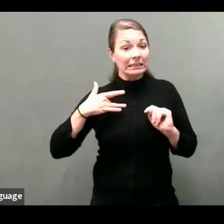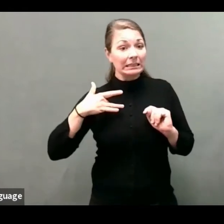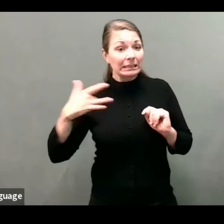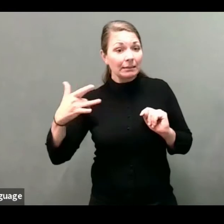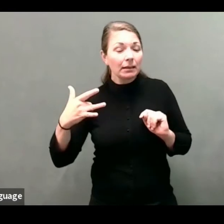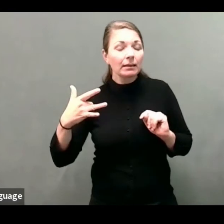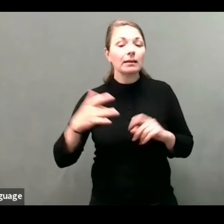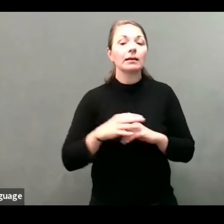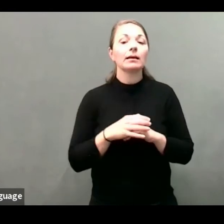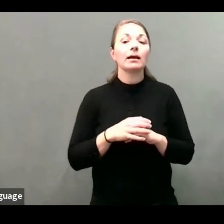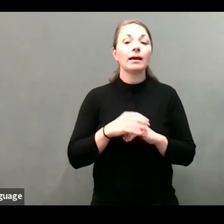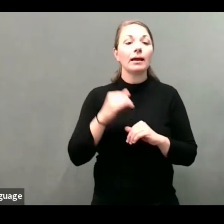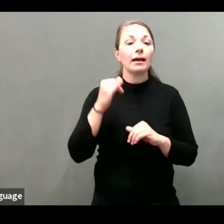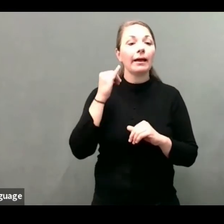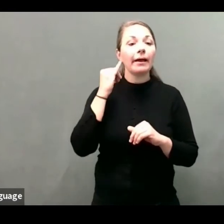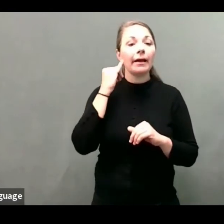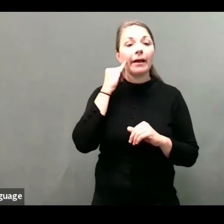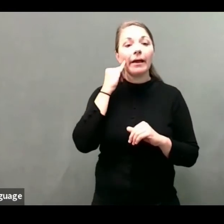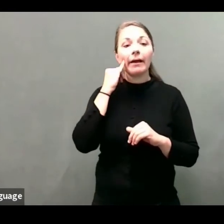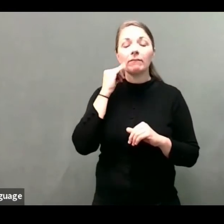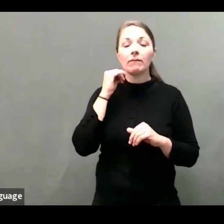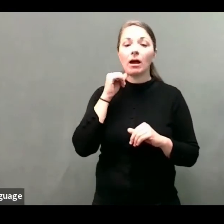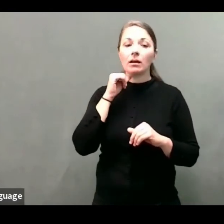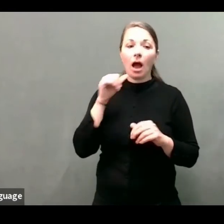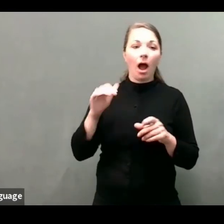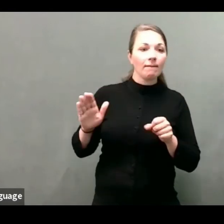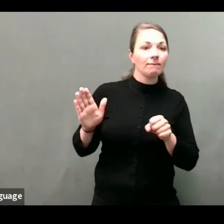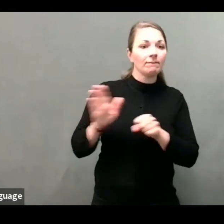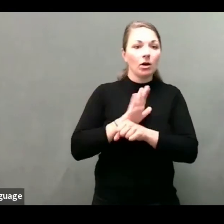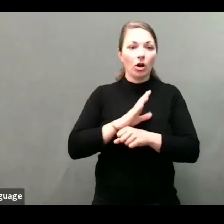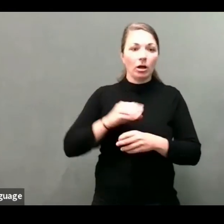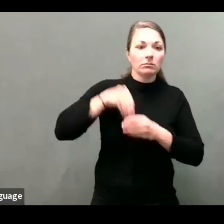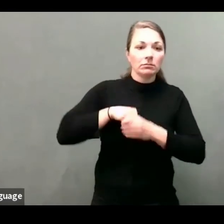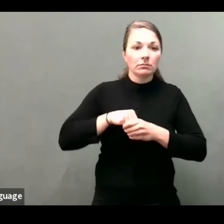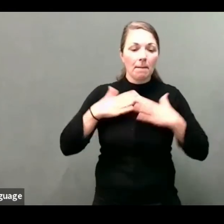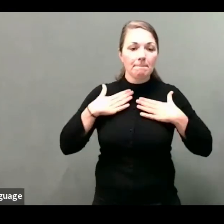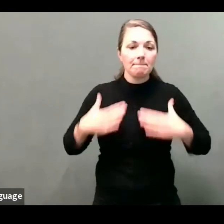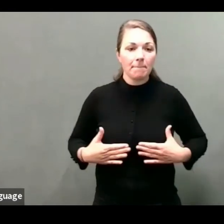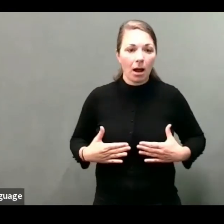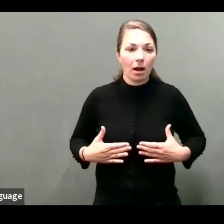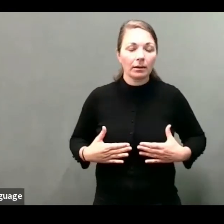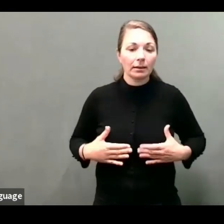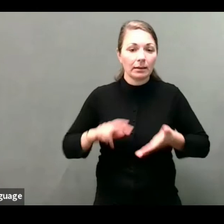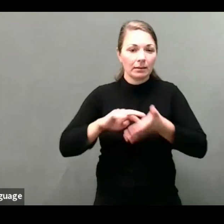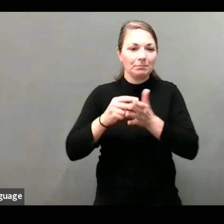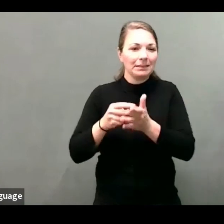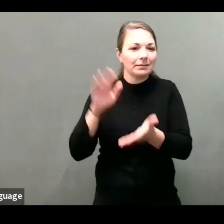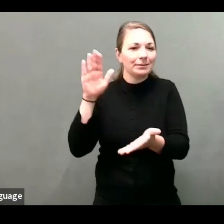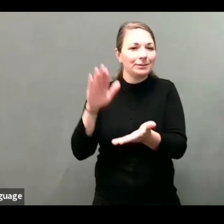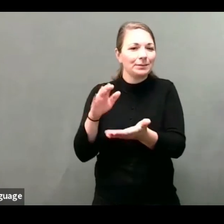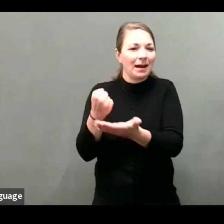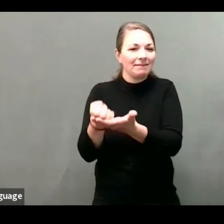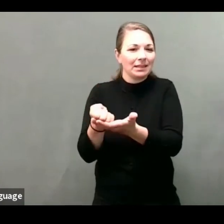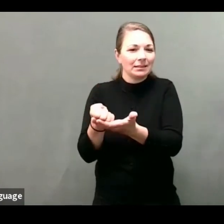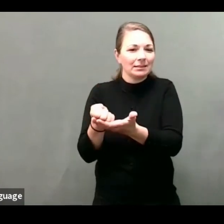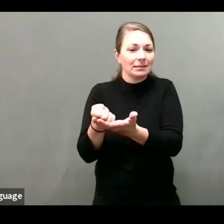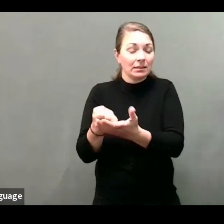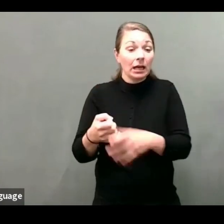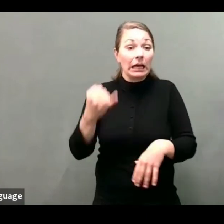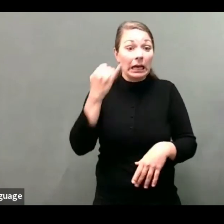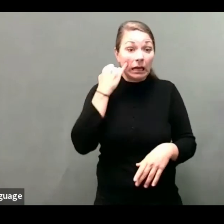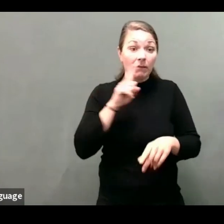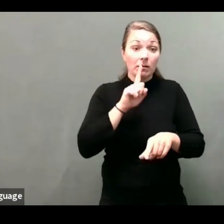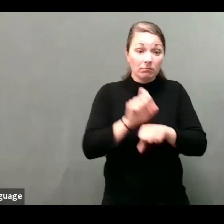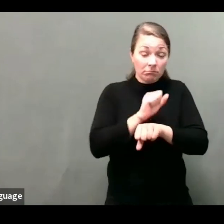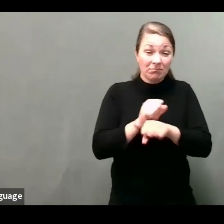the less invasive the exam, the less assessment is going to be able to occur and the less evidence collected. And the more invasive